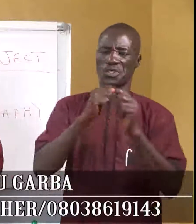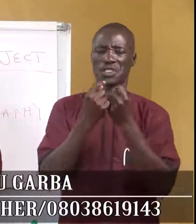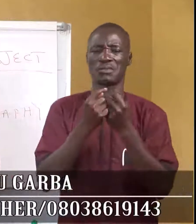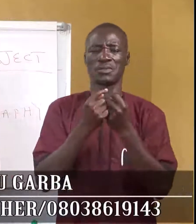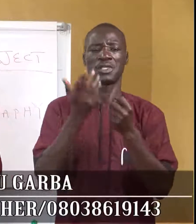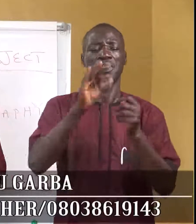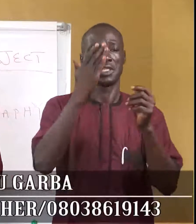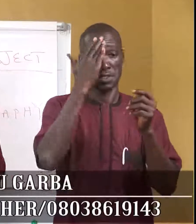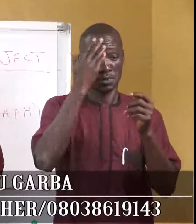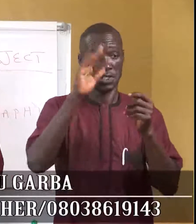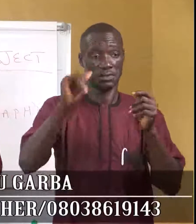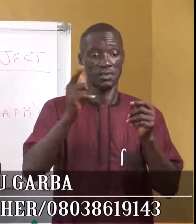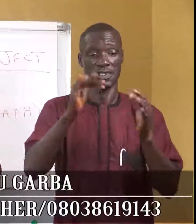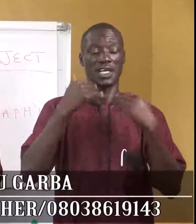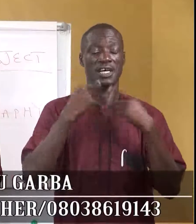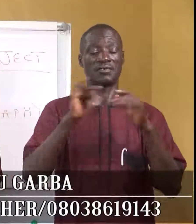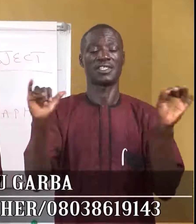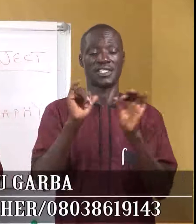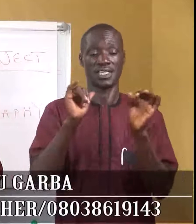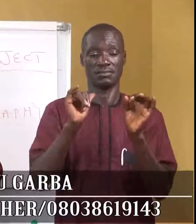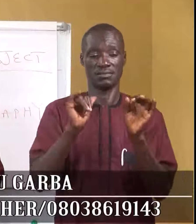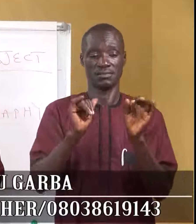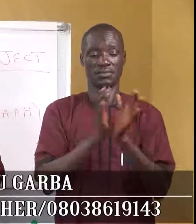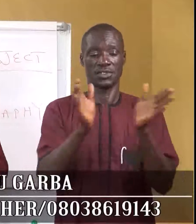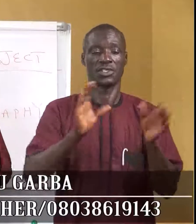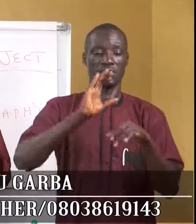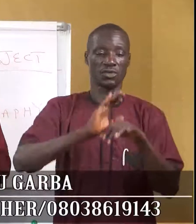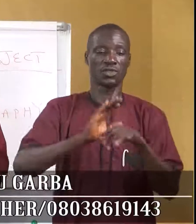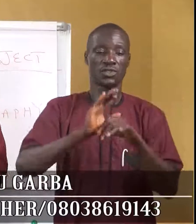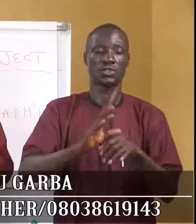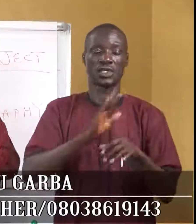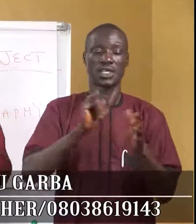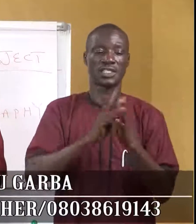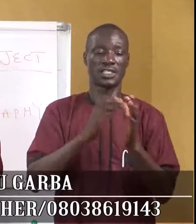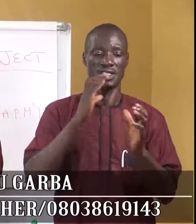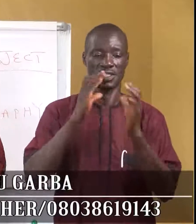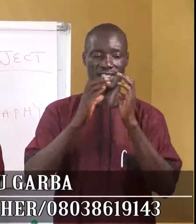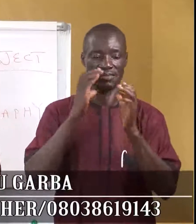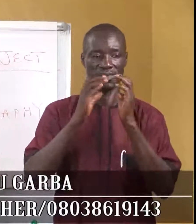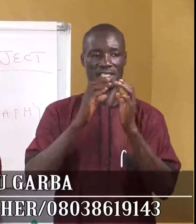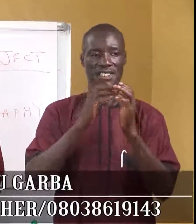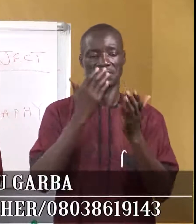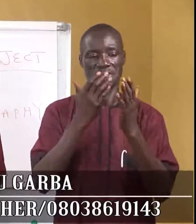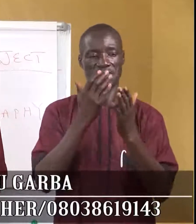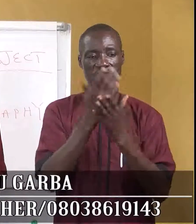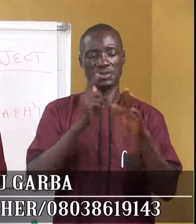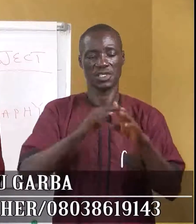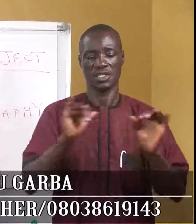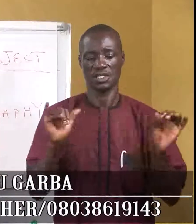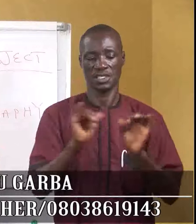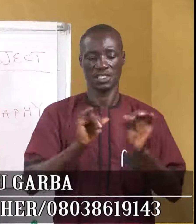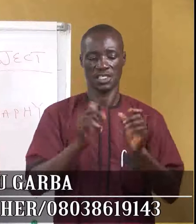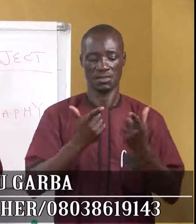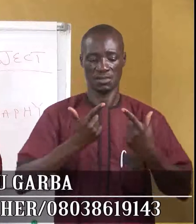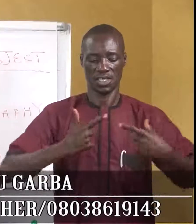know themselves, they have the same common culture, and they even have the same language if possible. They have the